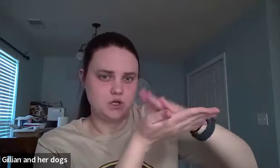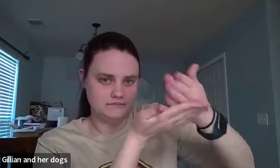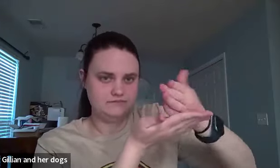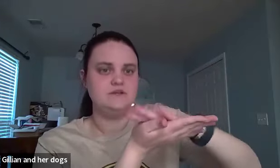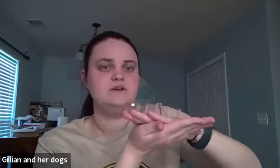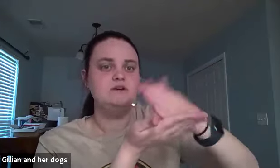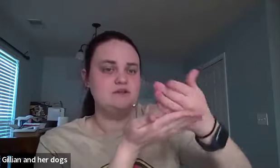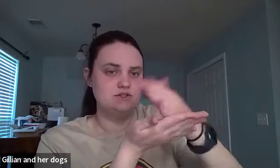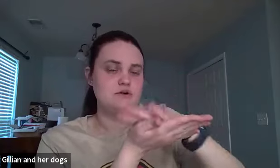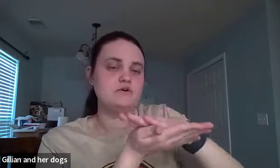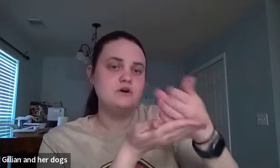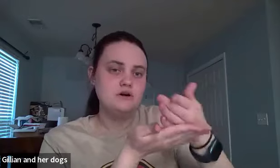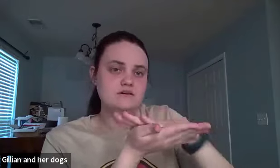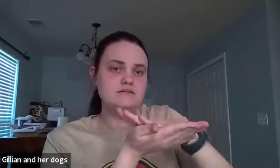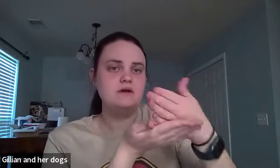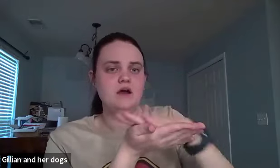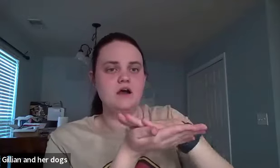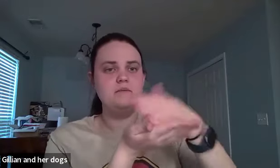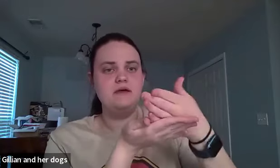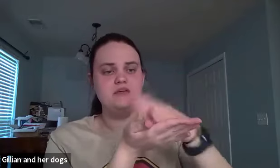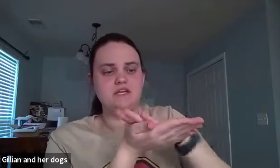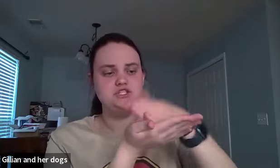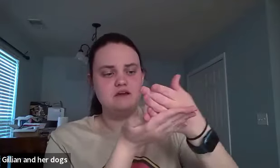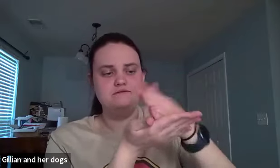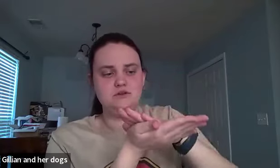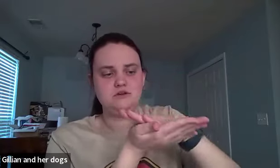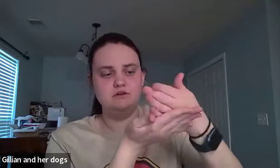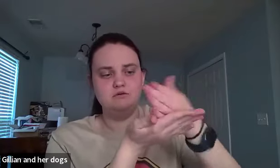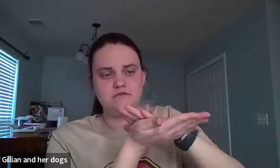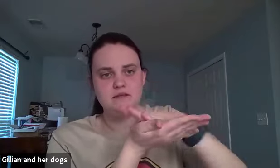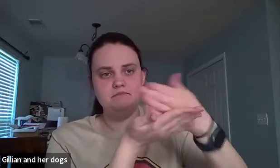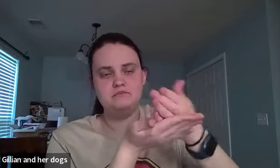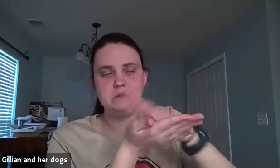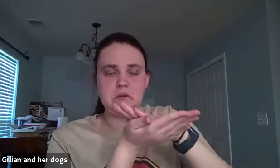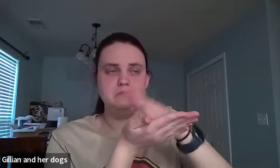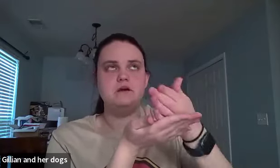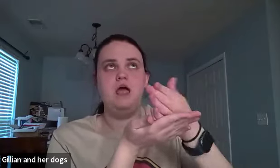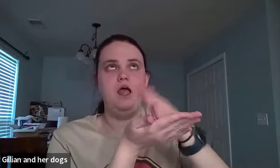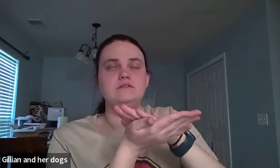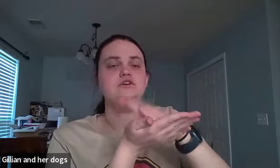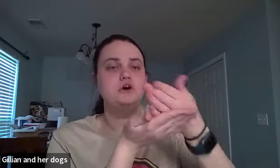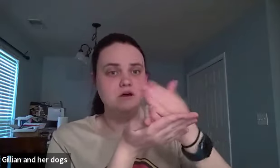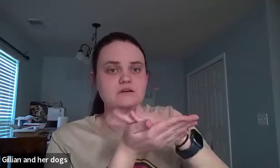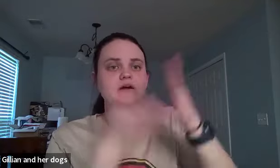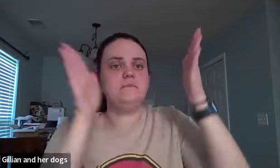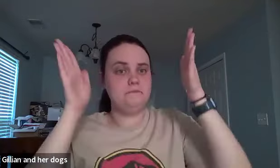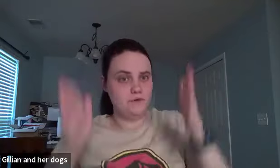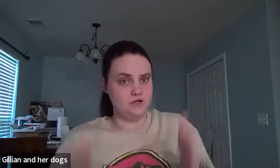cook. So cook, and then chef, you could do flip, cook,